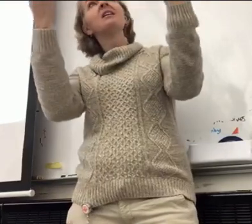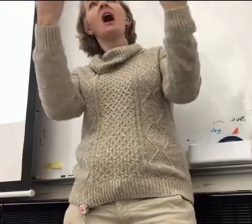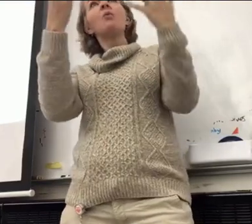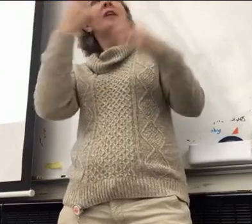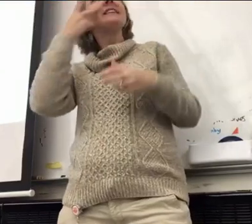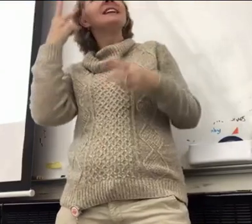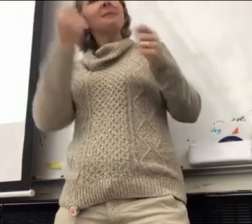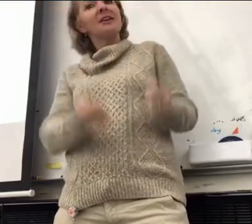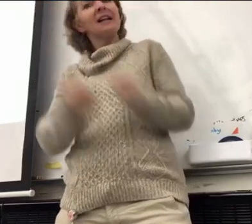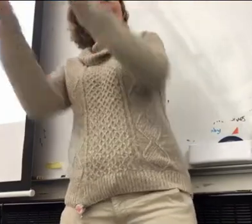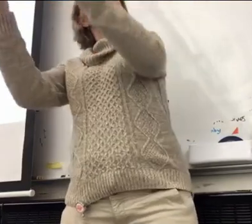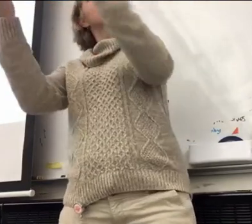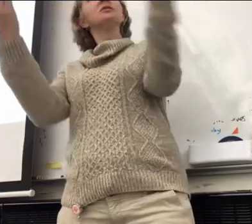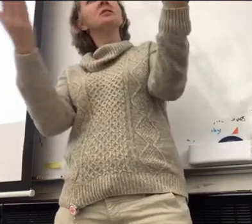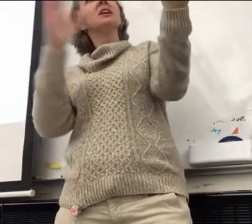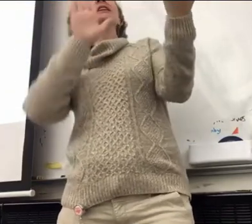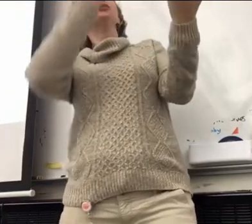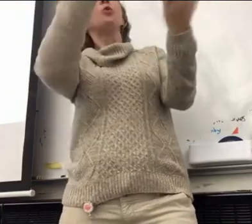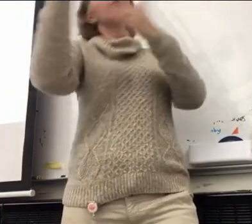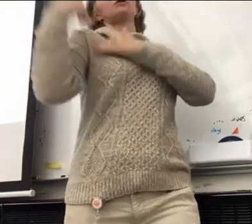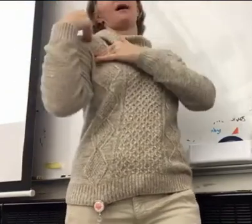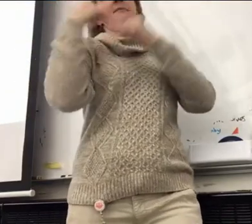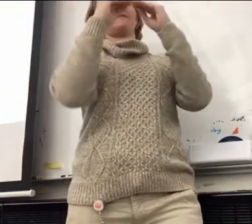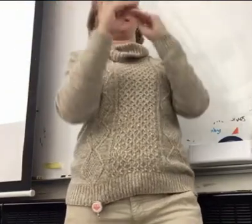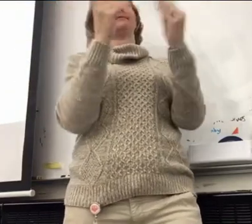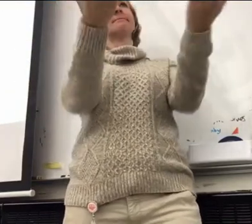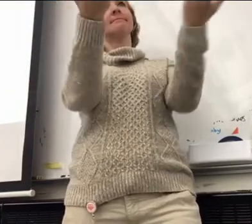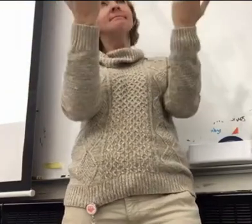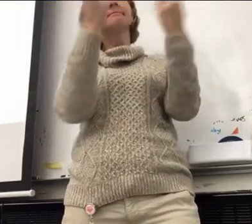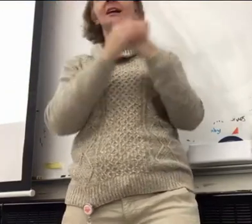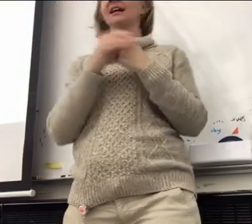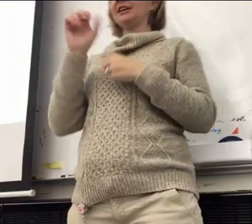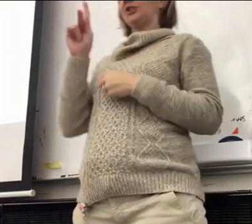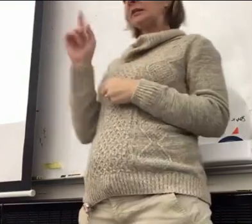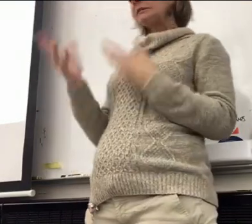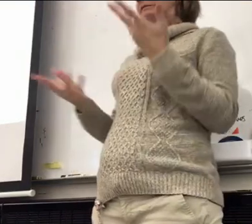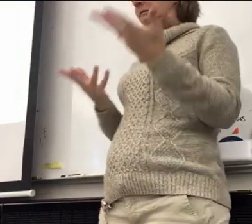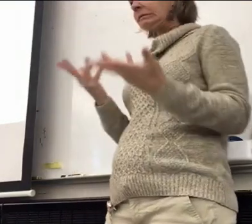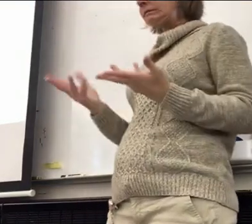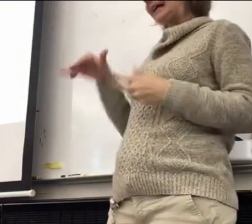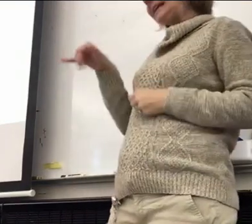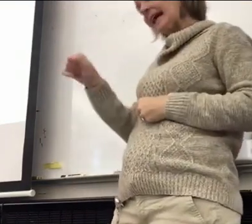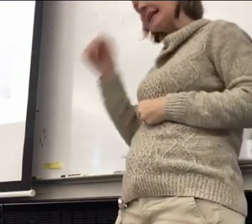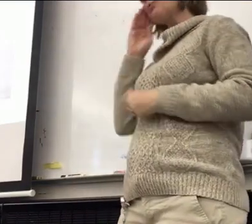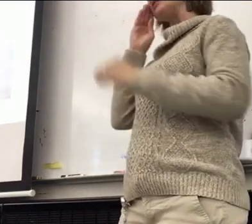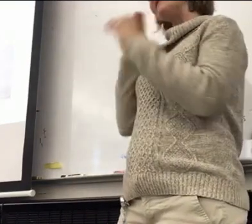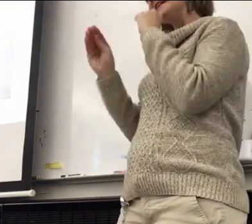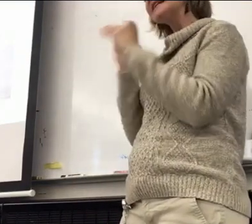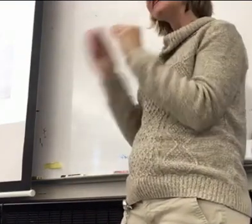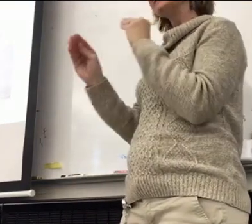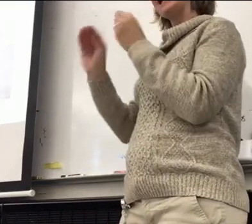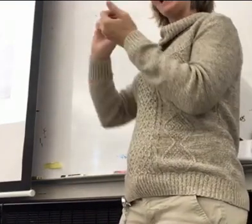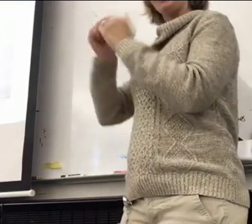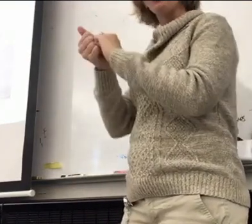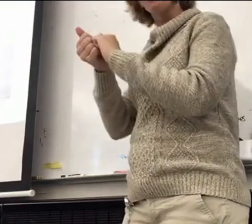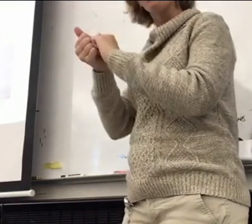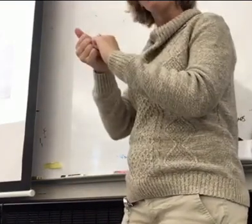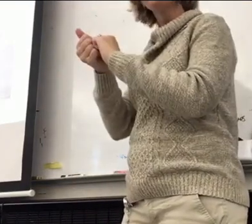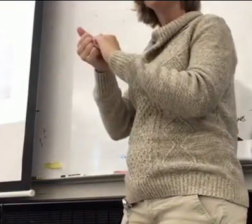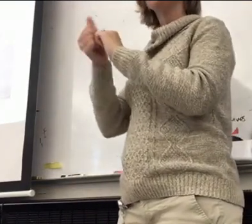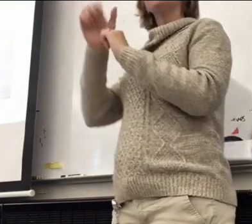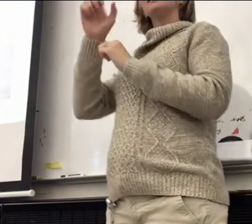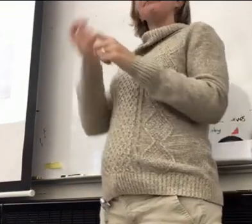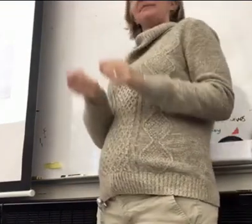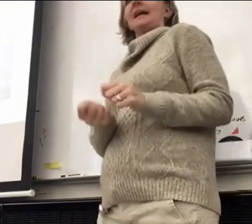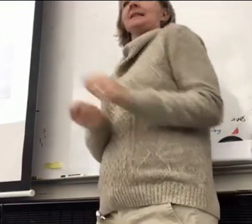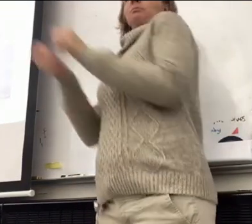Native Americans out, and it's your job to be able to fix them. Andrew Jackson says, yes, I will fix them through the